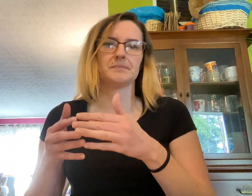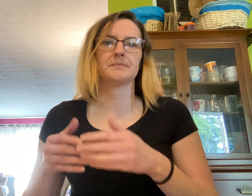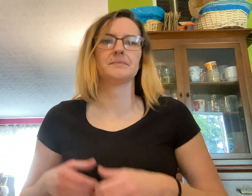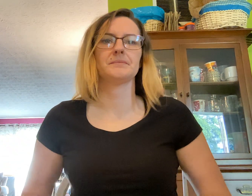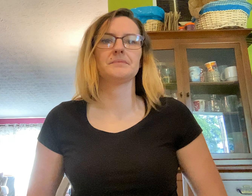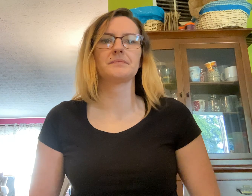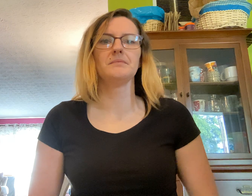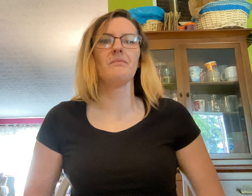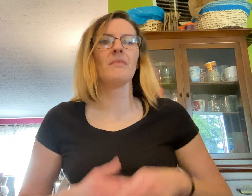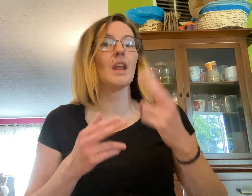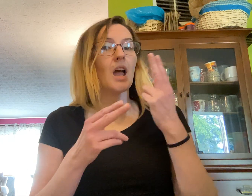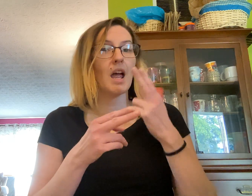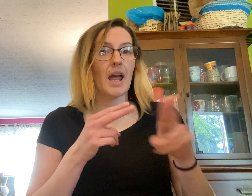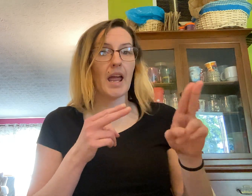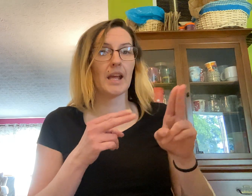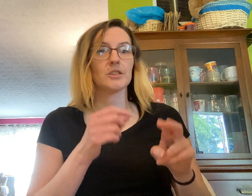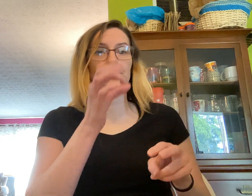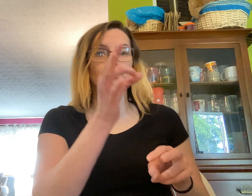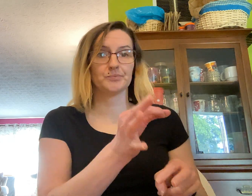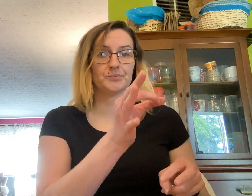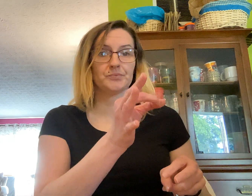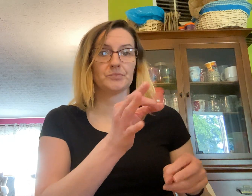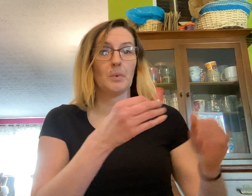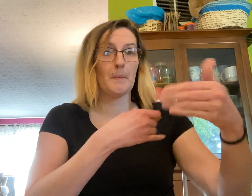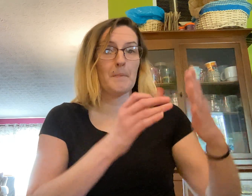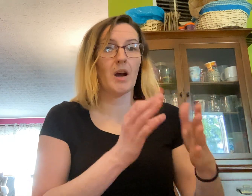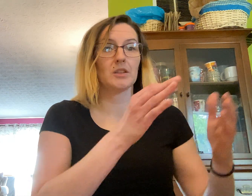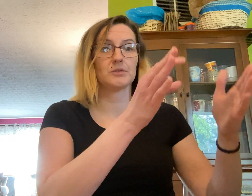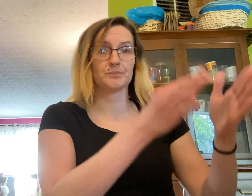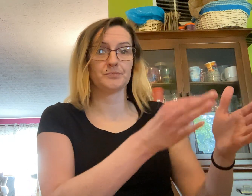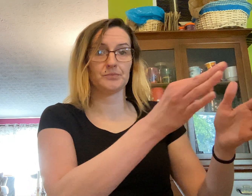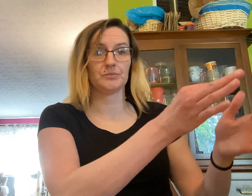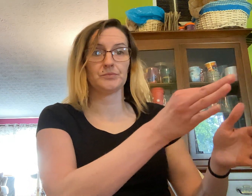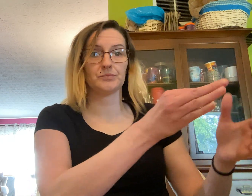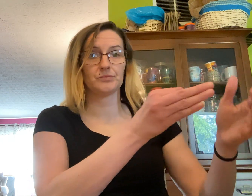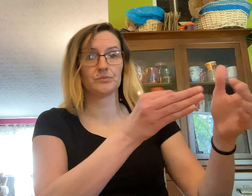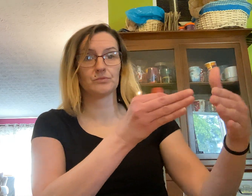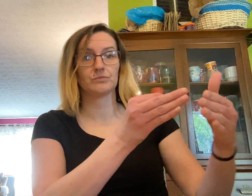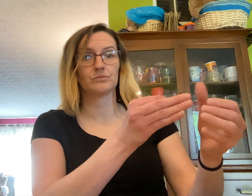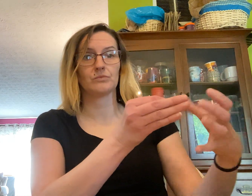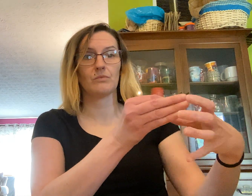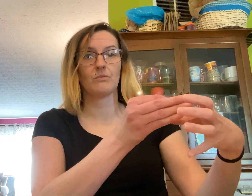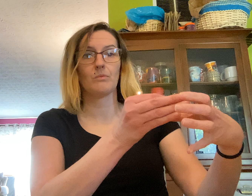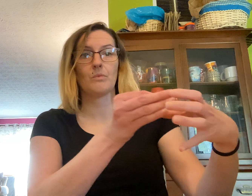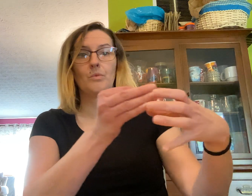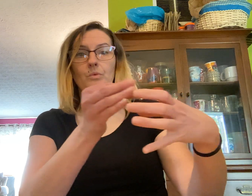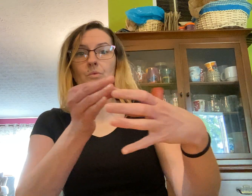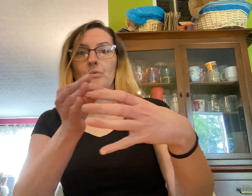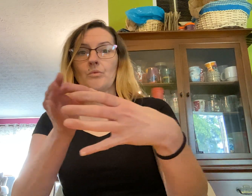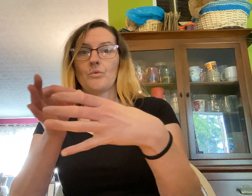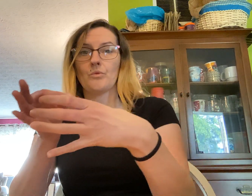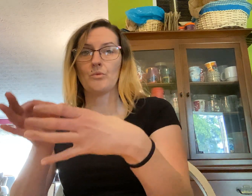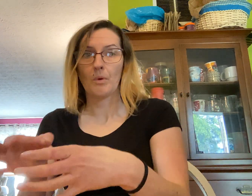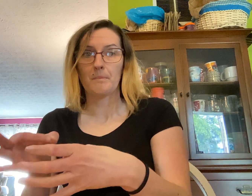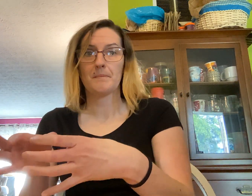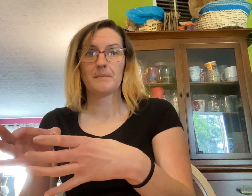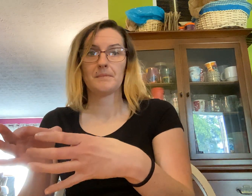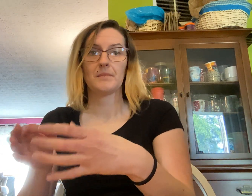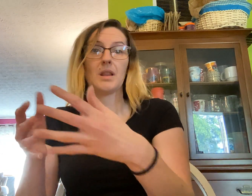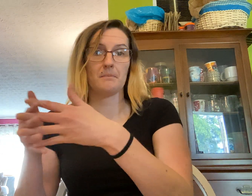Egg masses on a shipment of stone are likely what brought the insect to the US in 2012, but they were first found